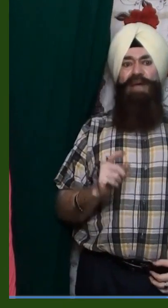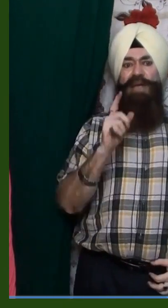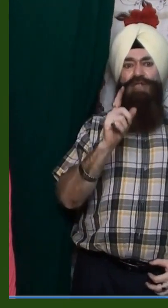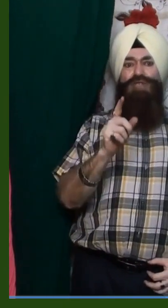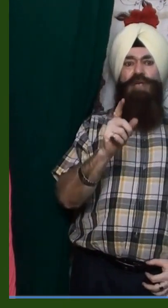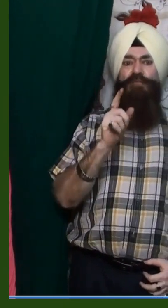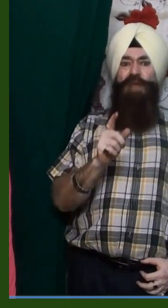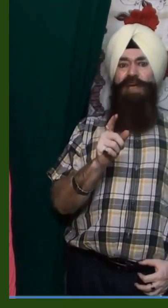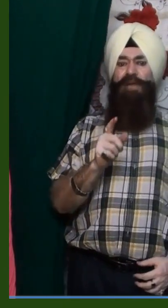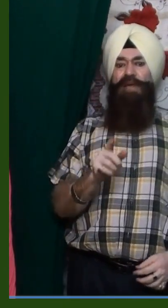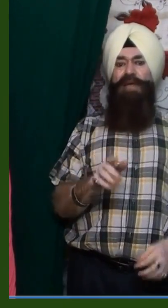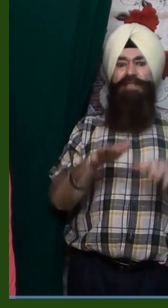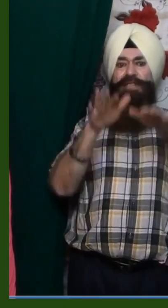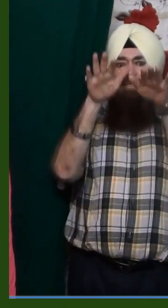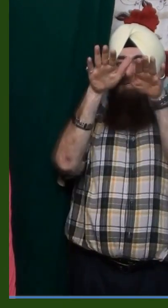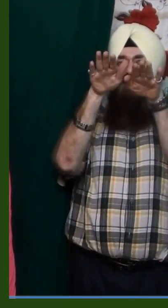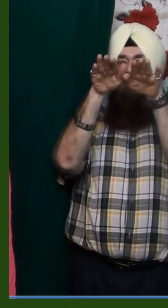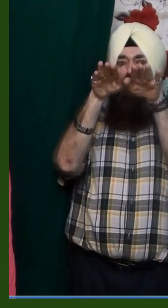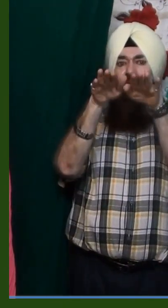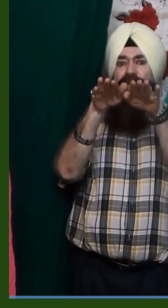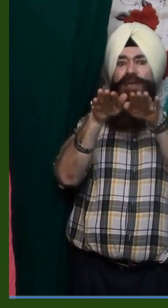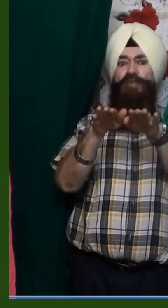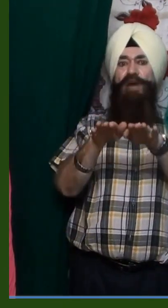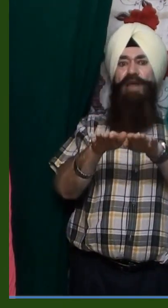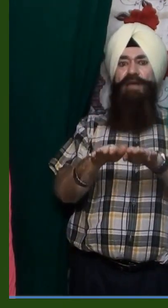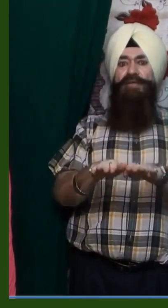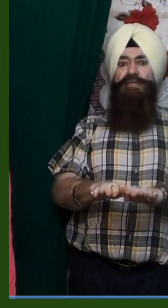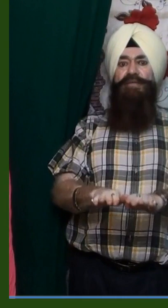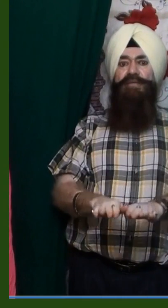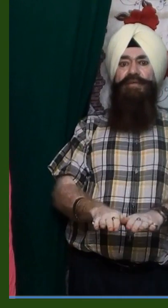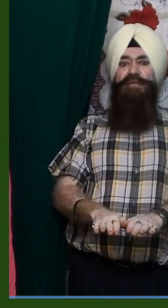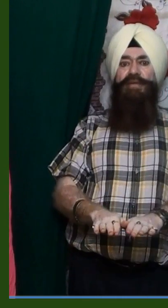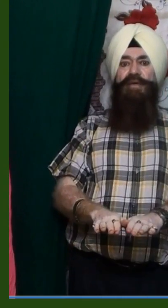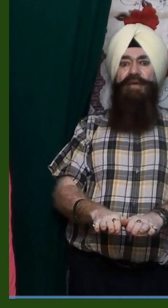in a gravitational field, inertial frame is freely falling.